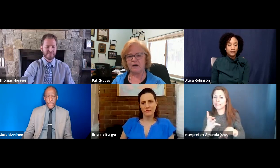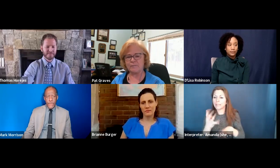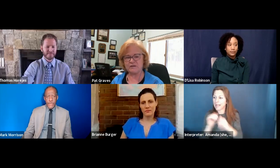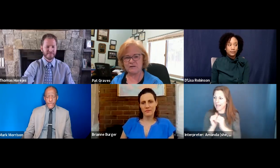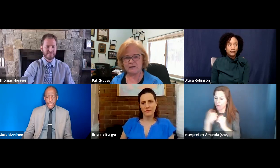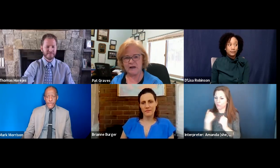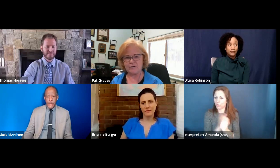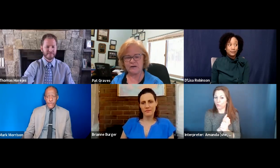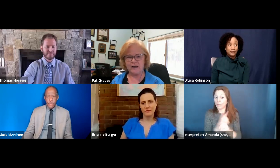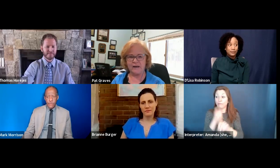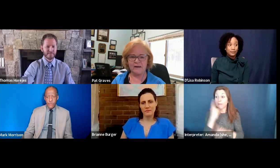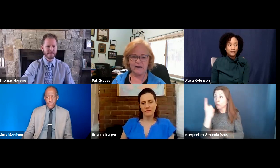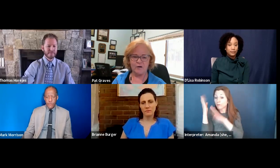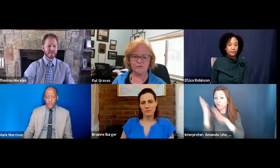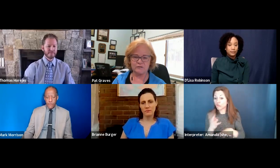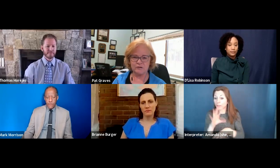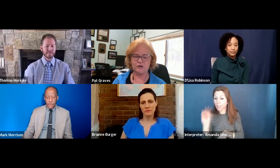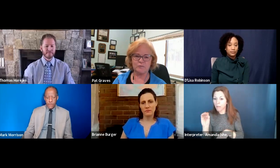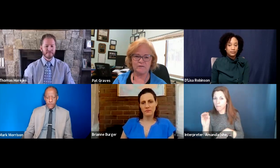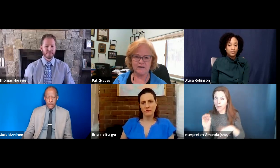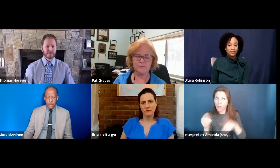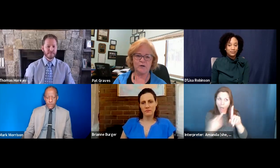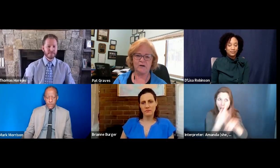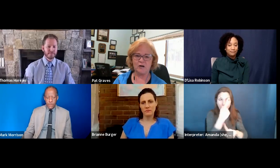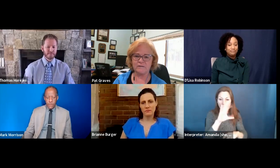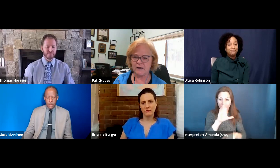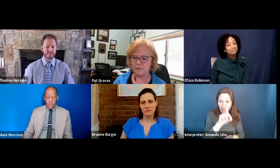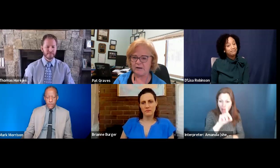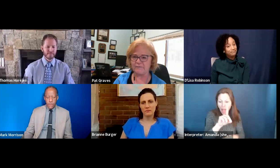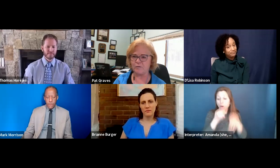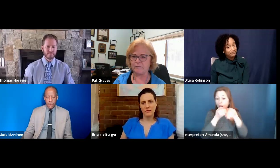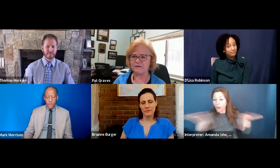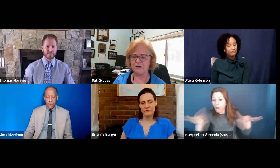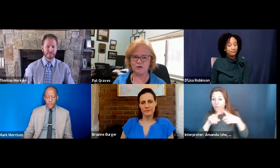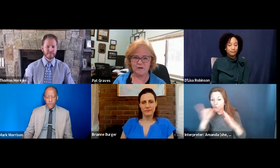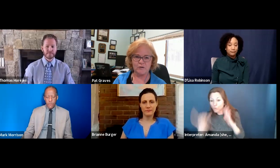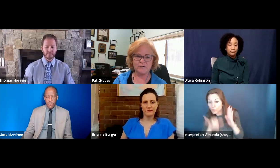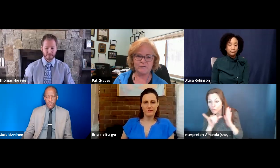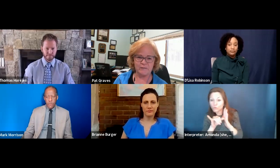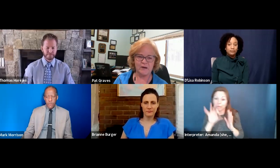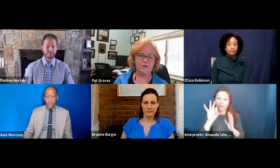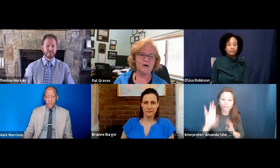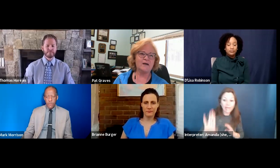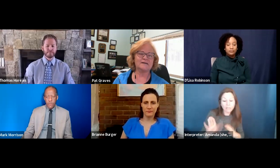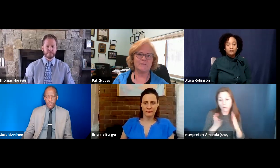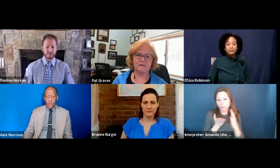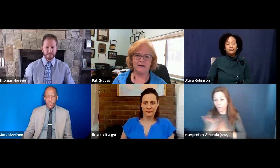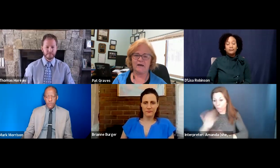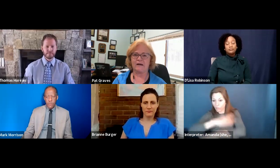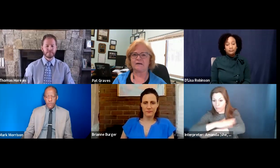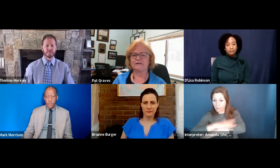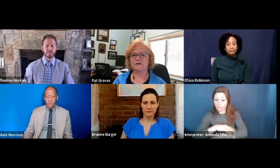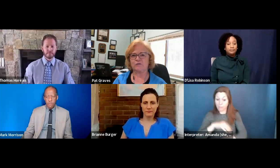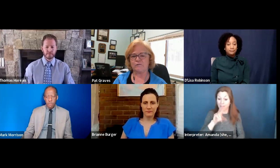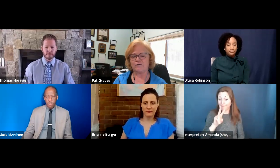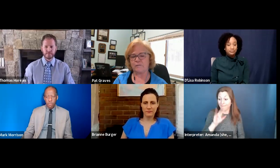company up to the cloud and then out to YouTube and Facebook and all of the other platforms? Do we go through Vimeo? Something like